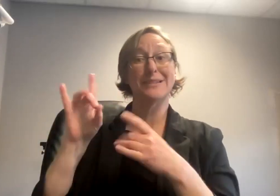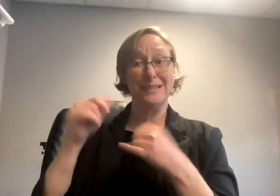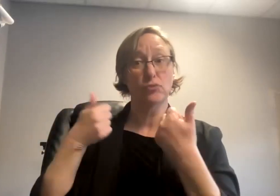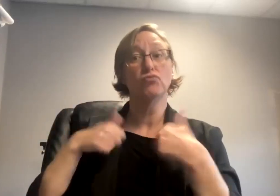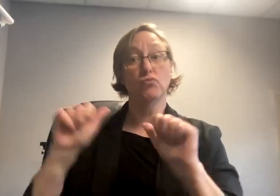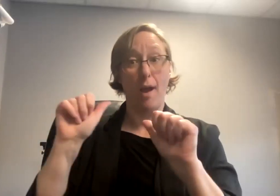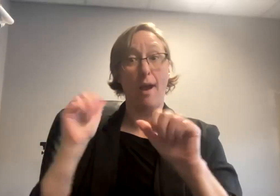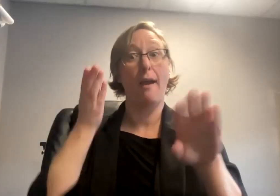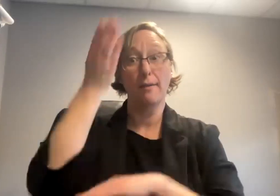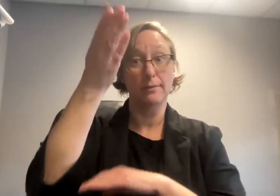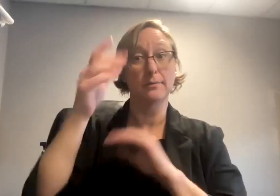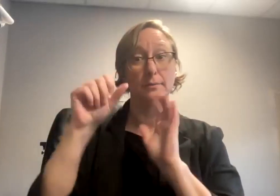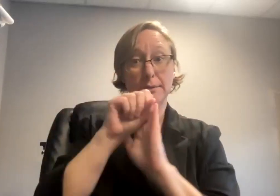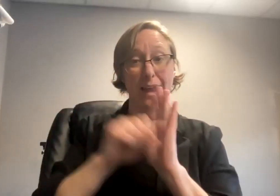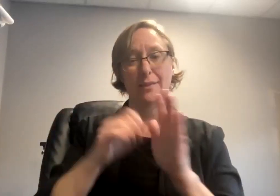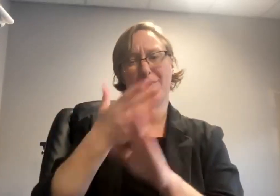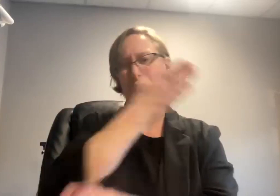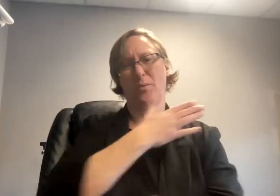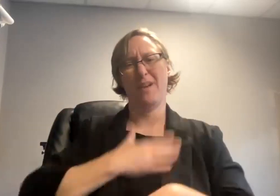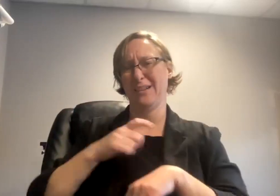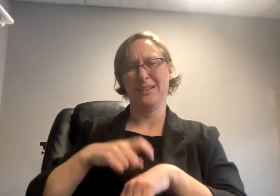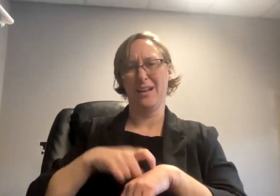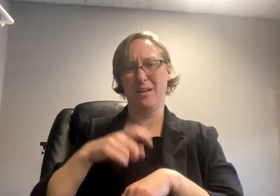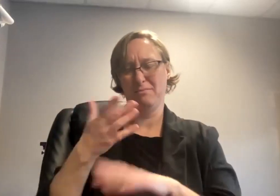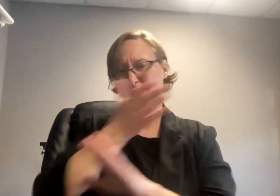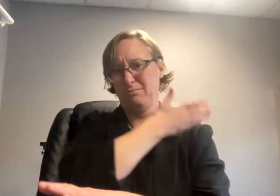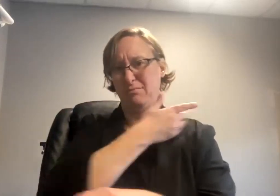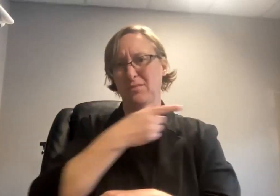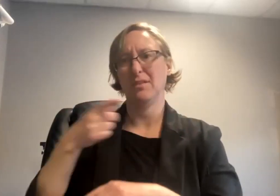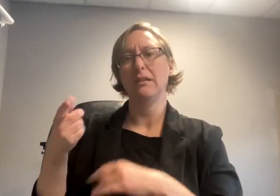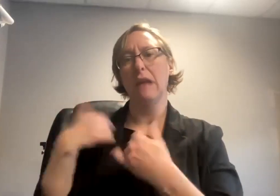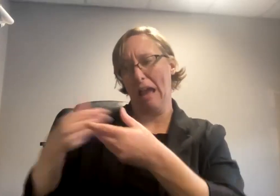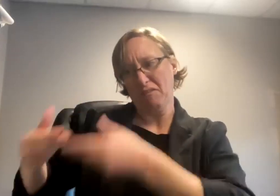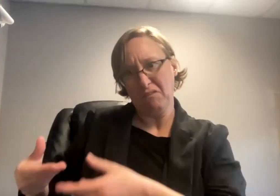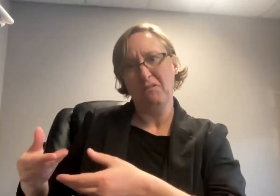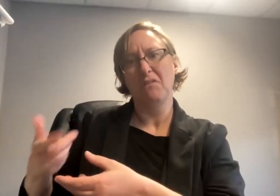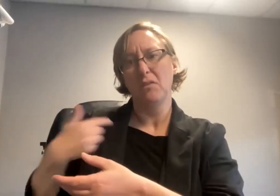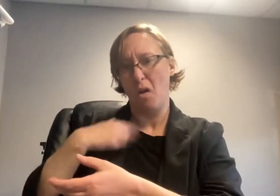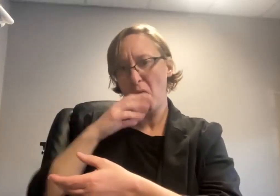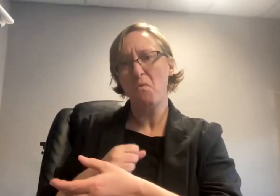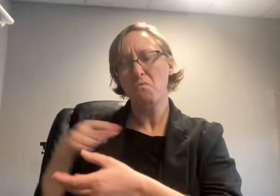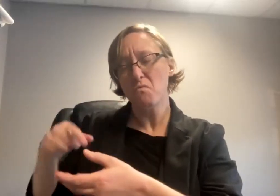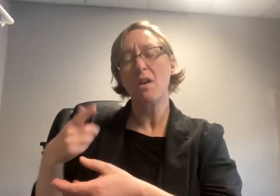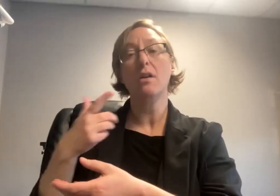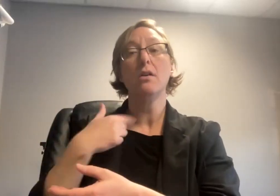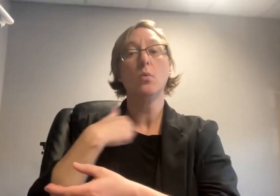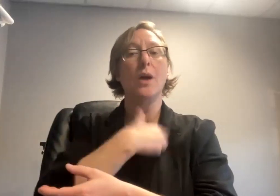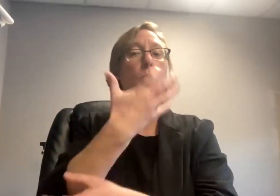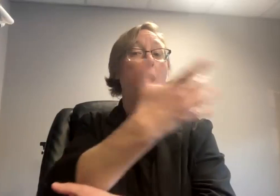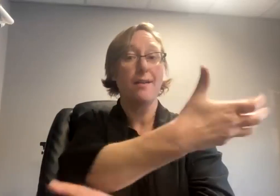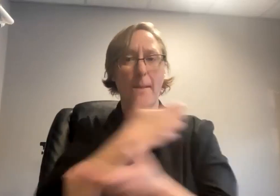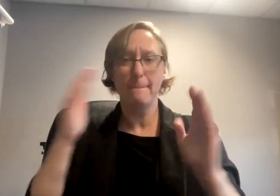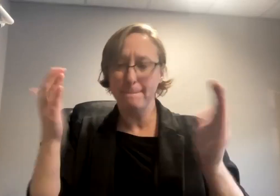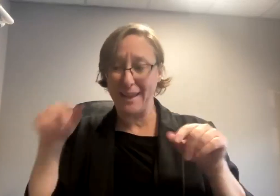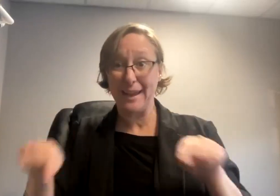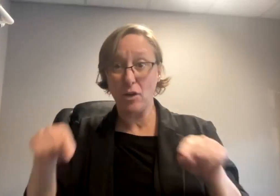We have the old draft that was worked on previously through the work group. That was brought to the state, but it was much before my time, Christy's saying. We